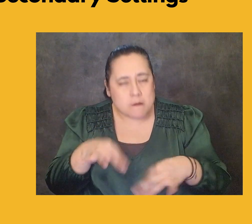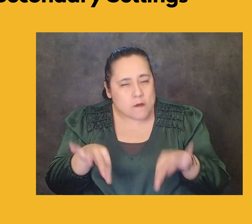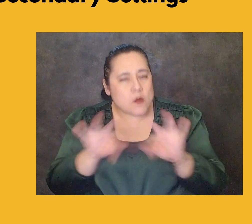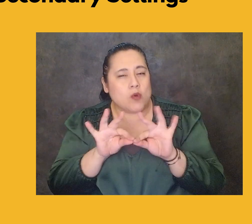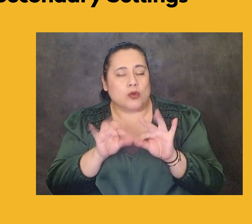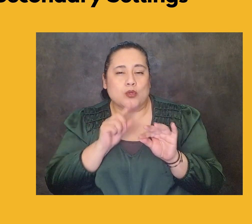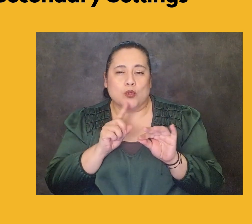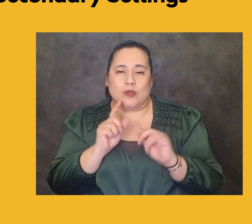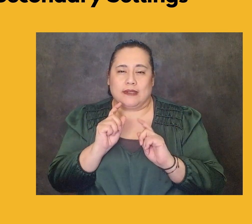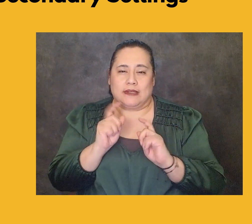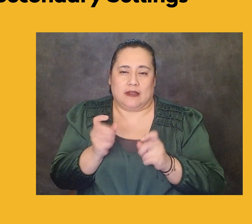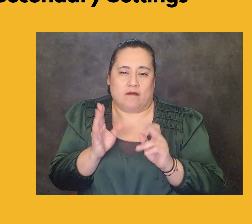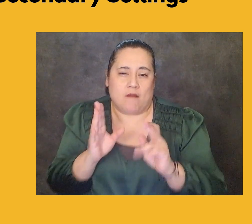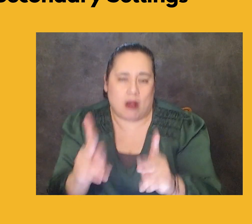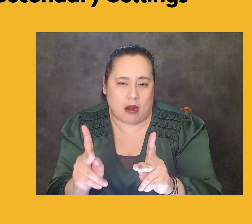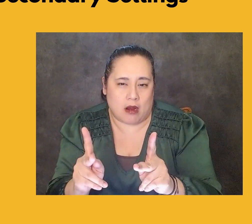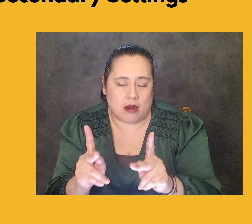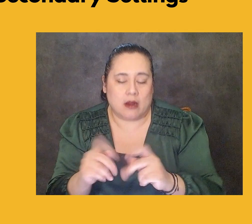giving back.